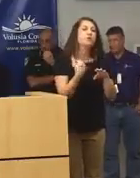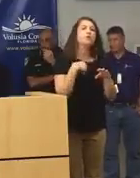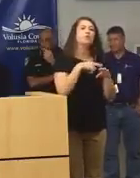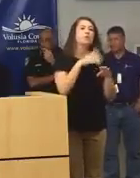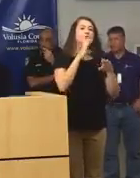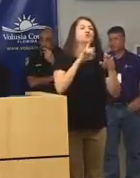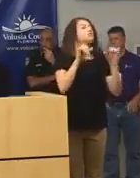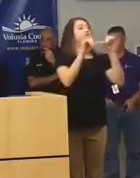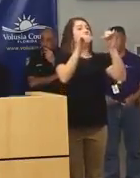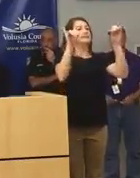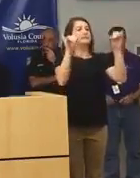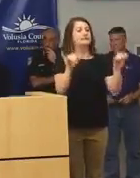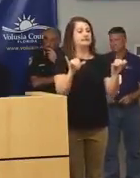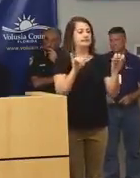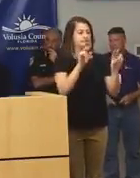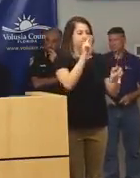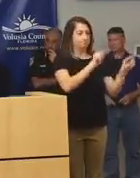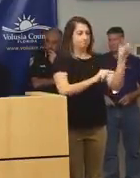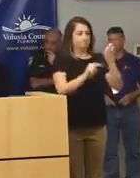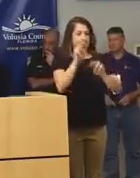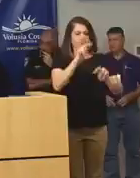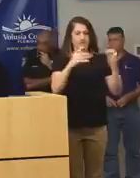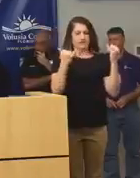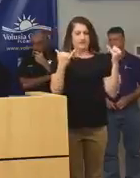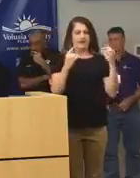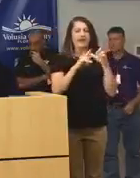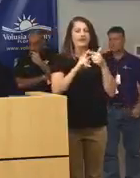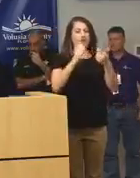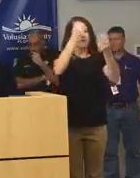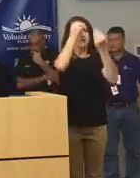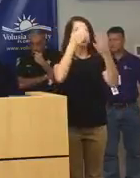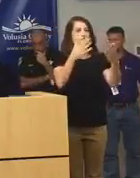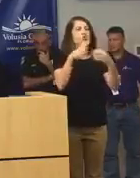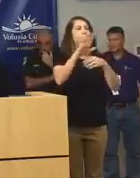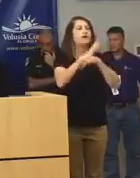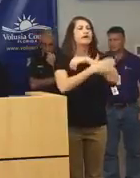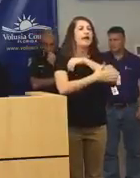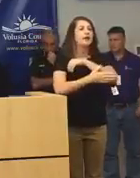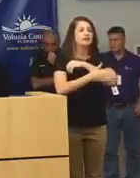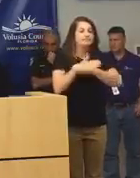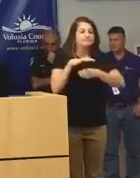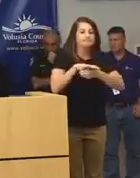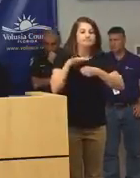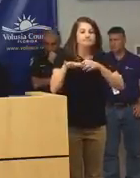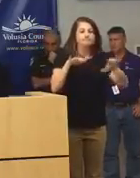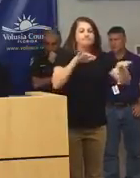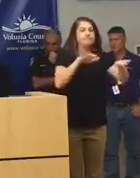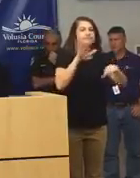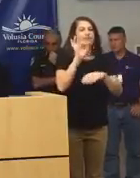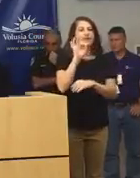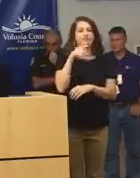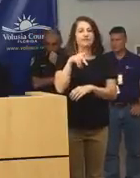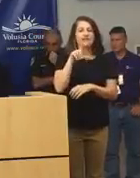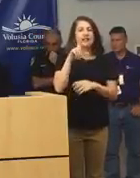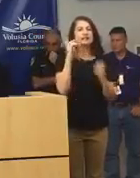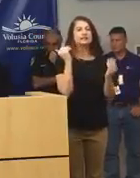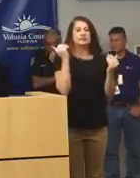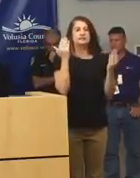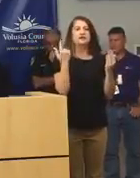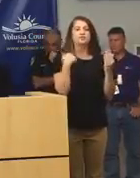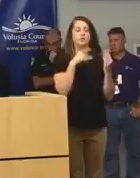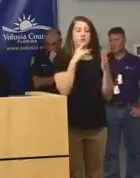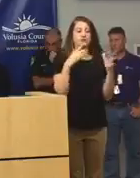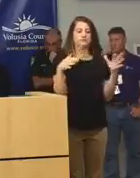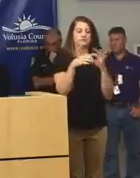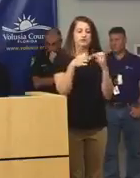give a system ETR today, and then tomorrow we'll be giving it to you at a county level. FPL estimates that it will restore